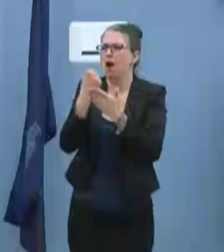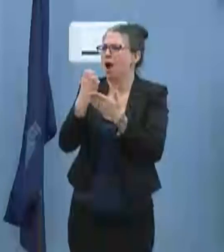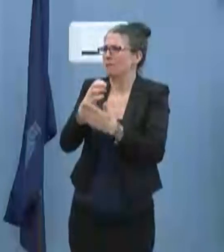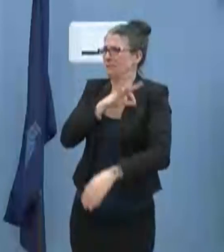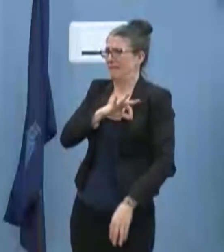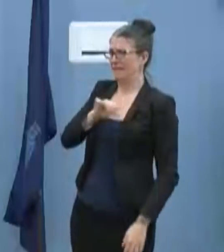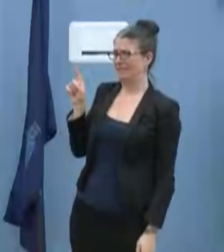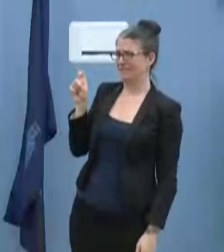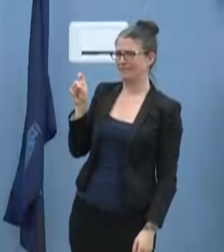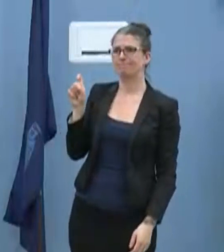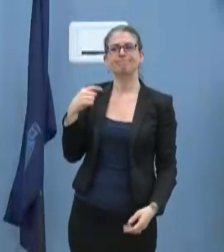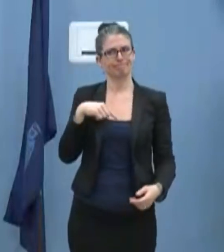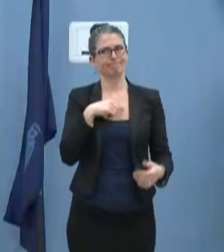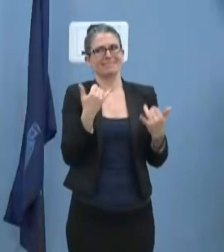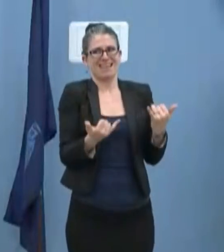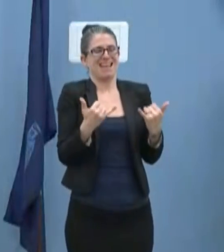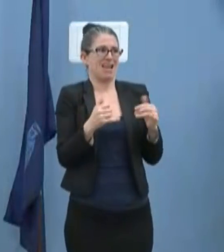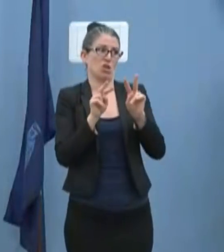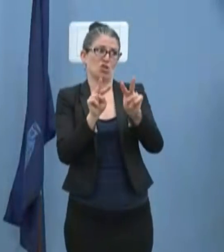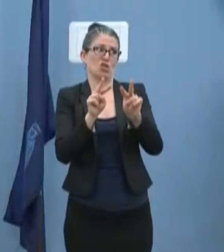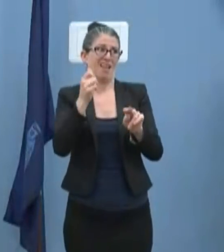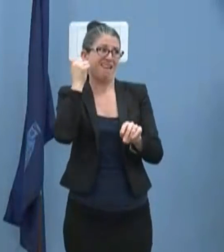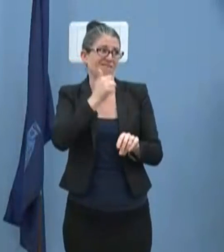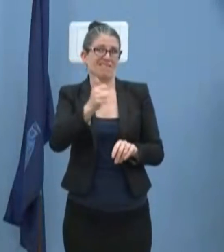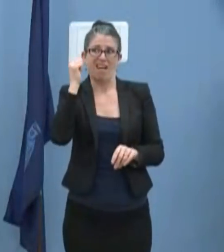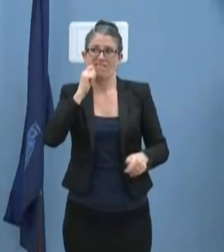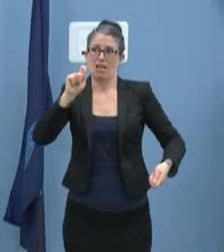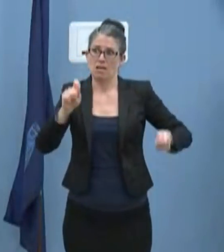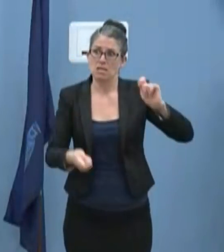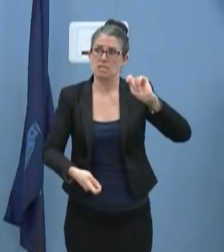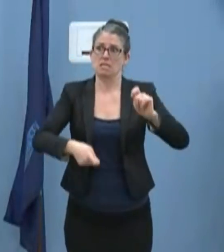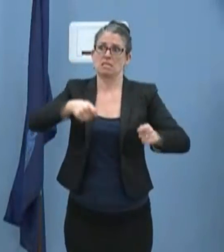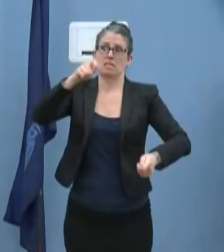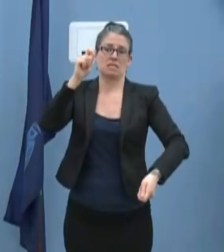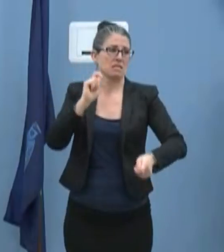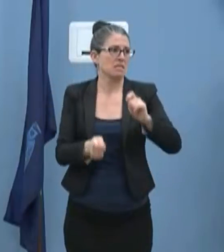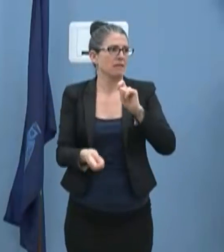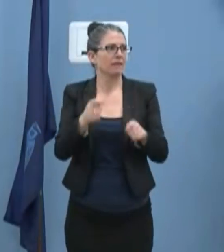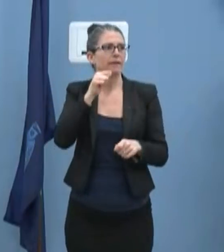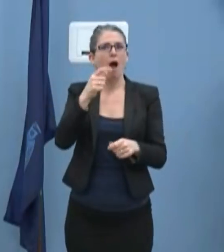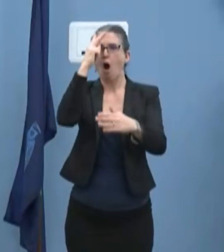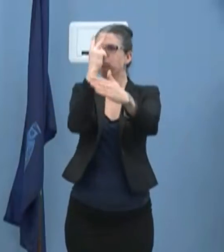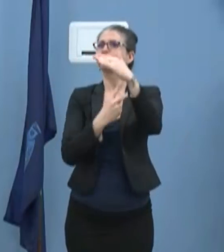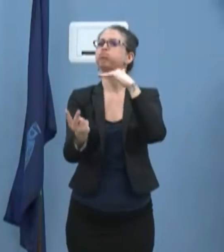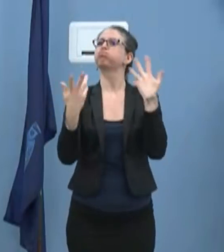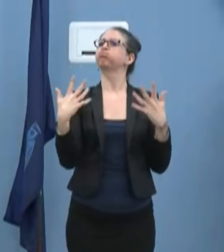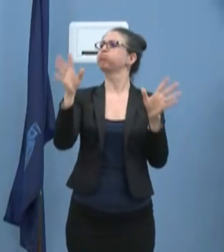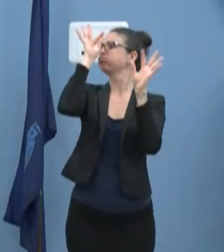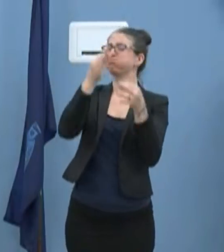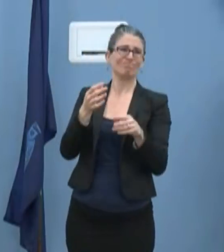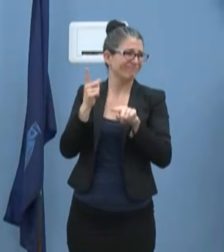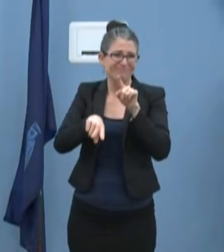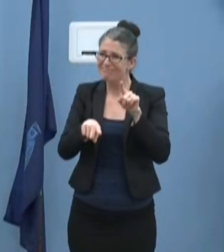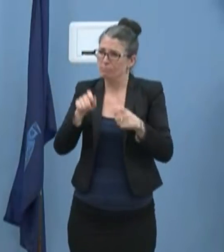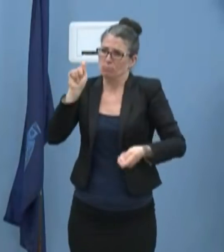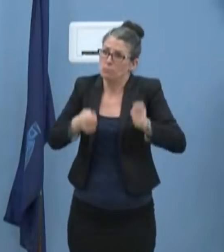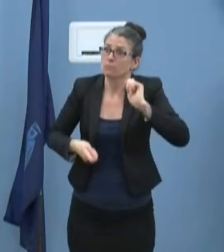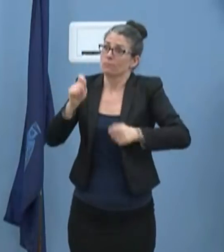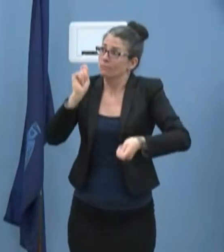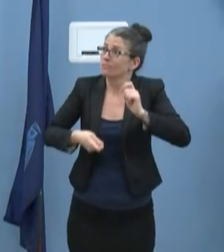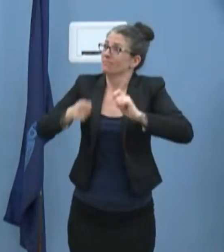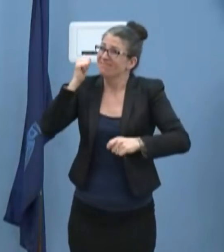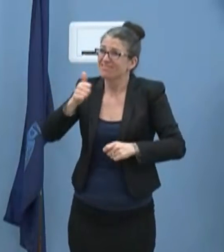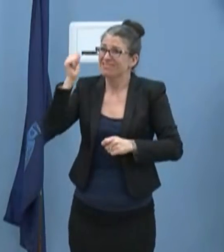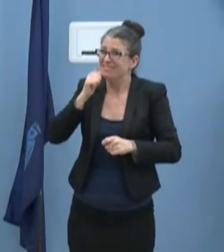we have to take it day-to-day, see how long this is going to be before we flatten that curve, save people's lives first